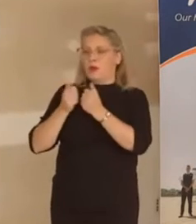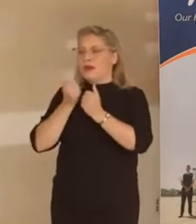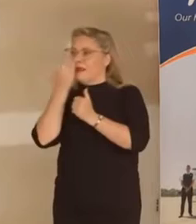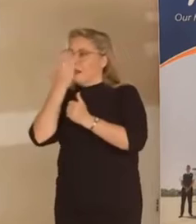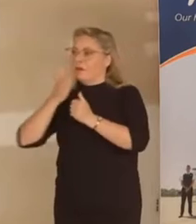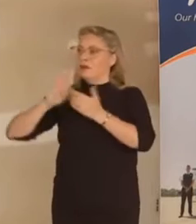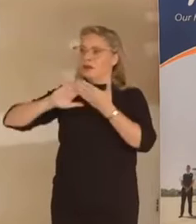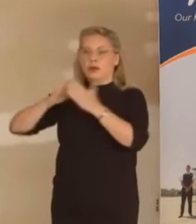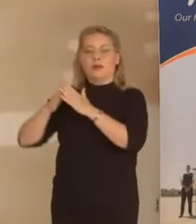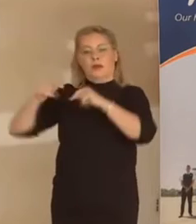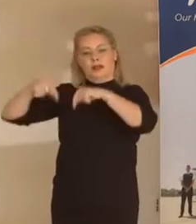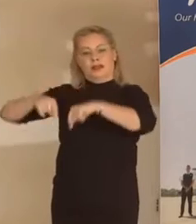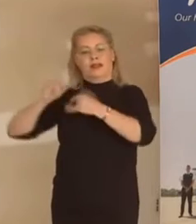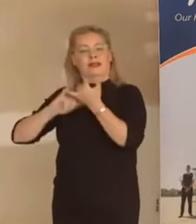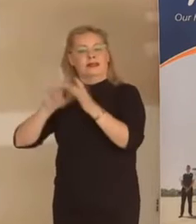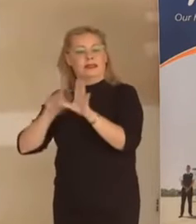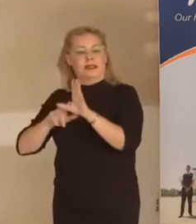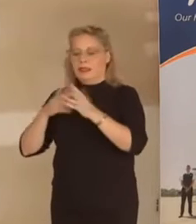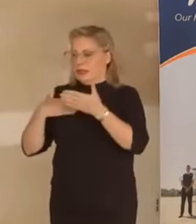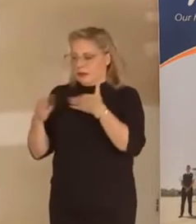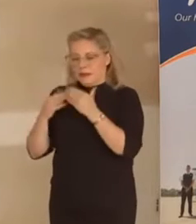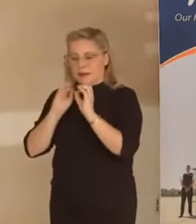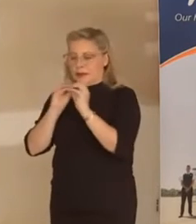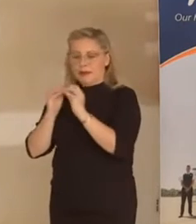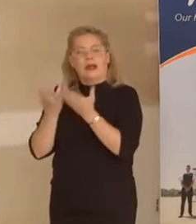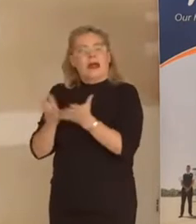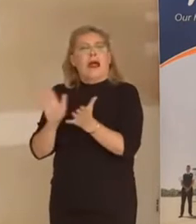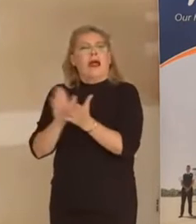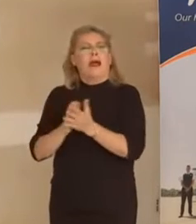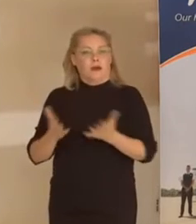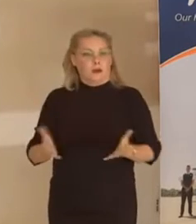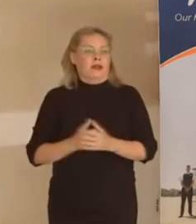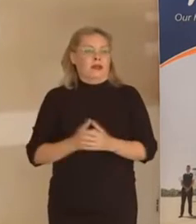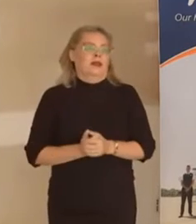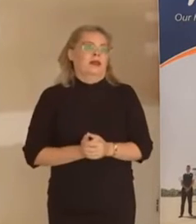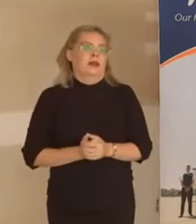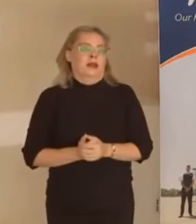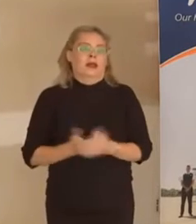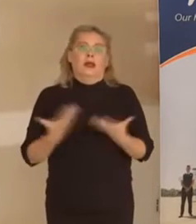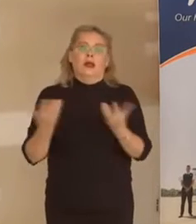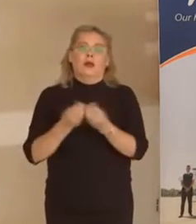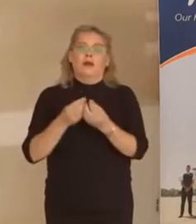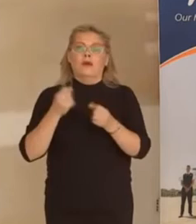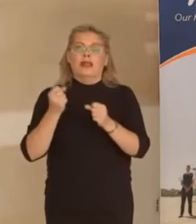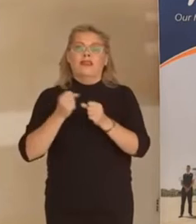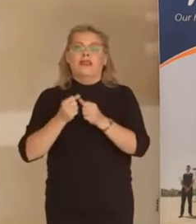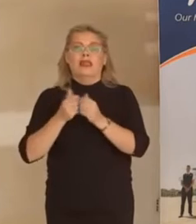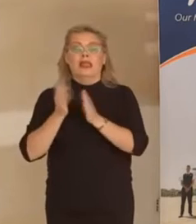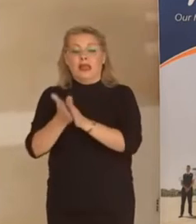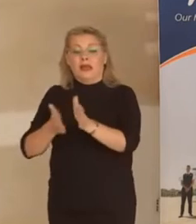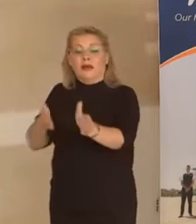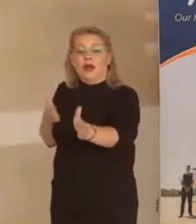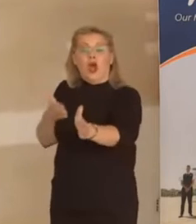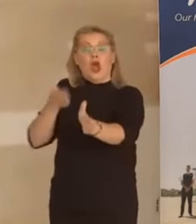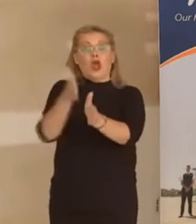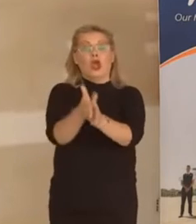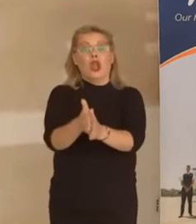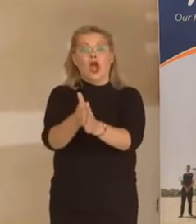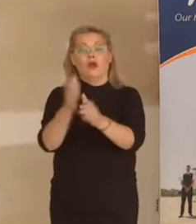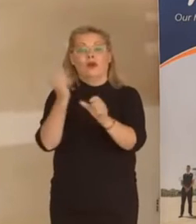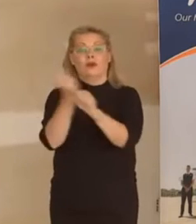to the question as well in relation to closing the gap, well, these are initiatives. Where I get frustrated in the past has been